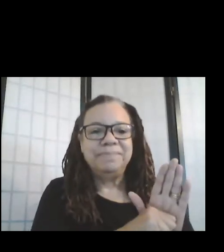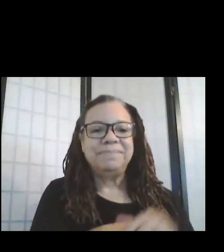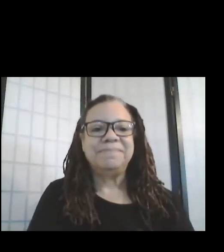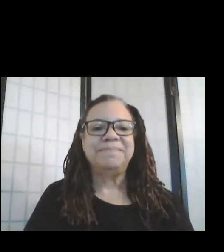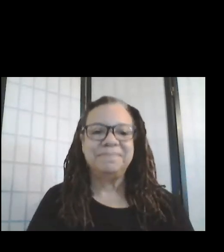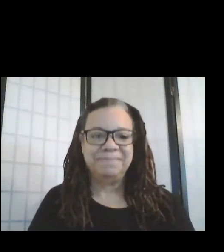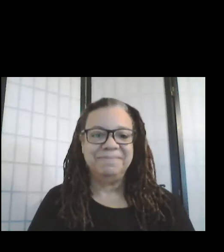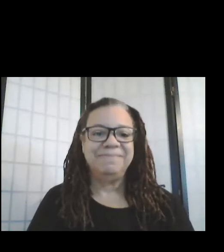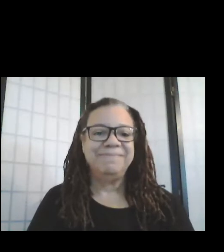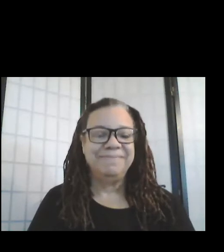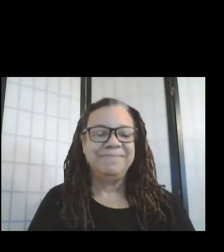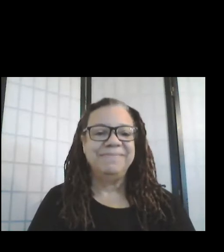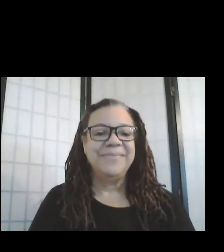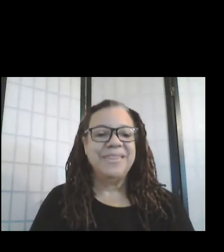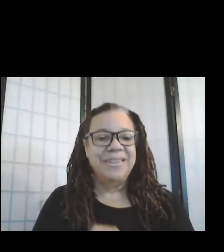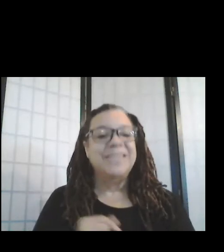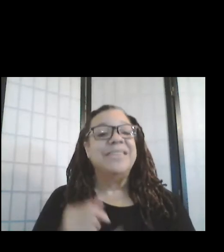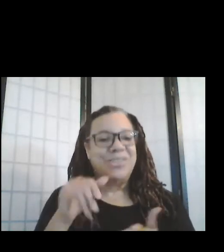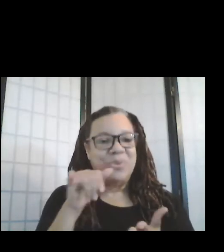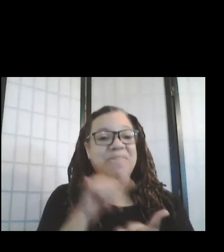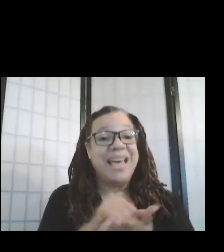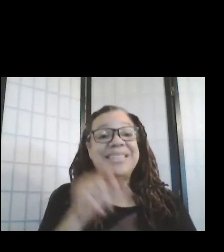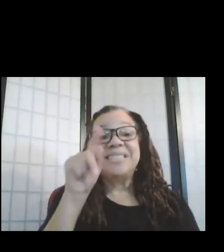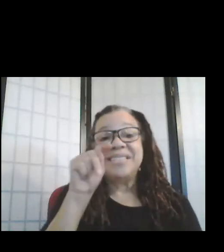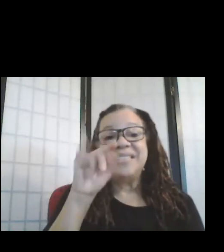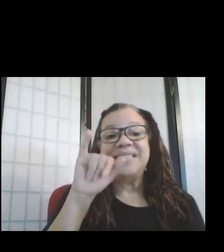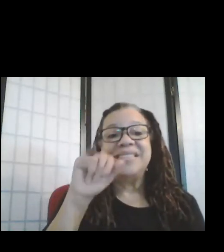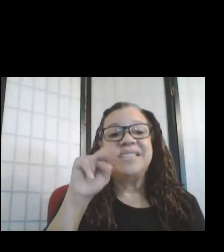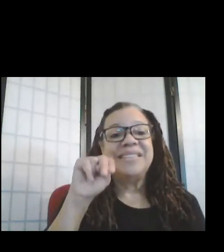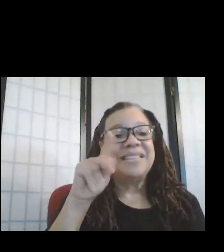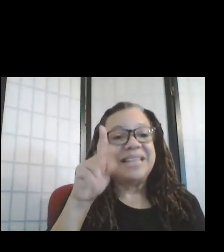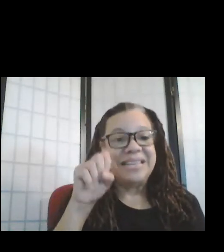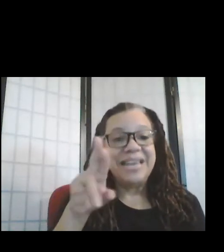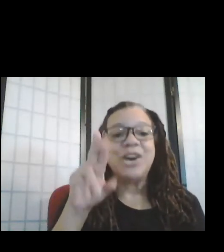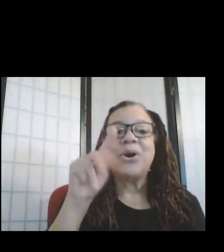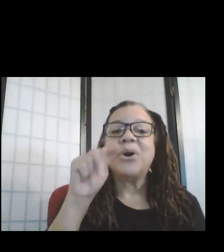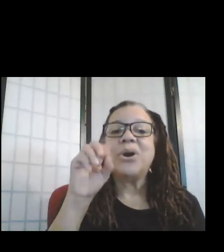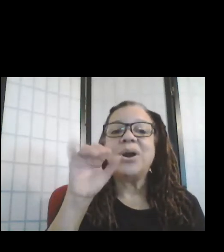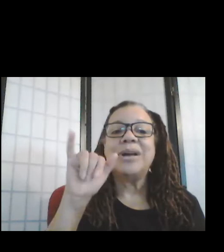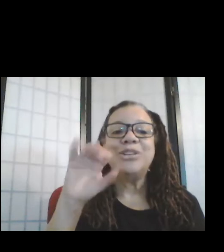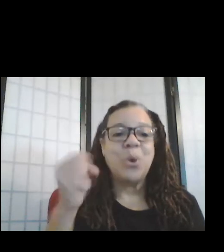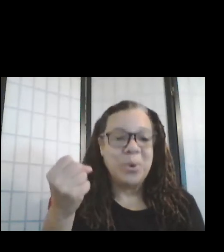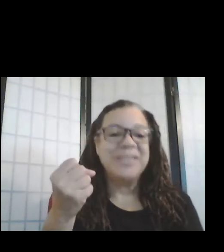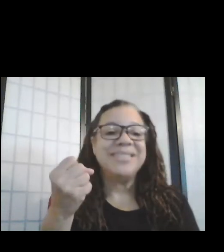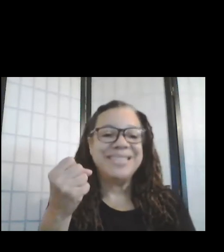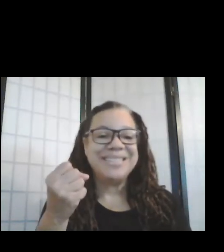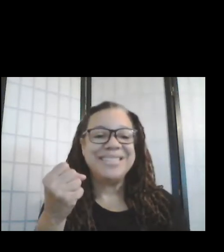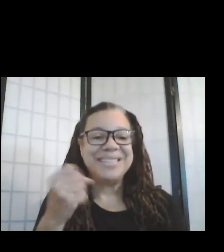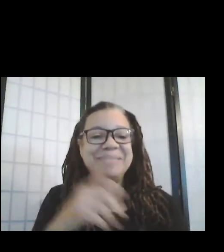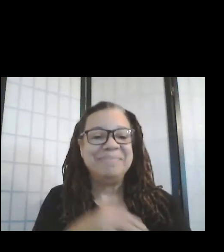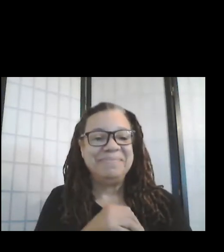So that's Tinker Toys. which I'm guessing everybody remembers.